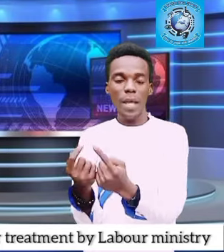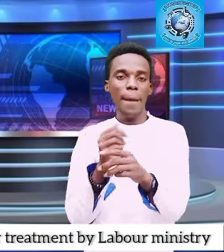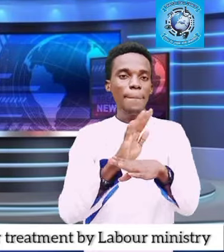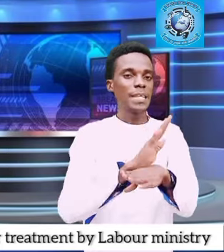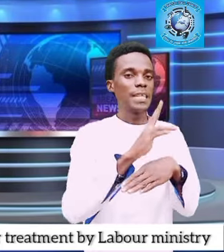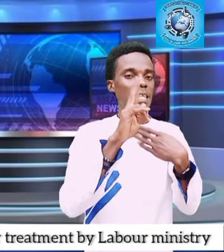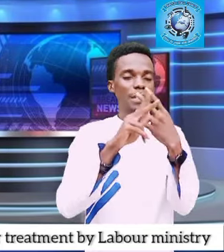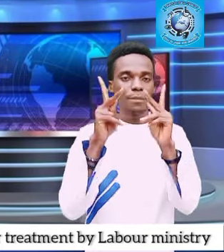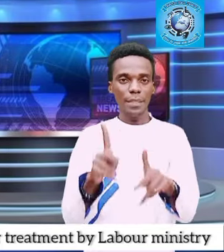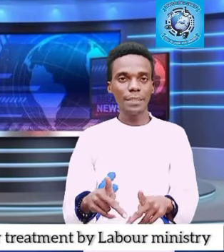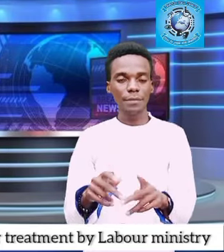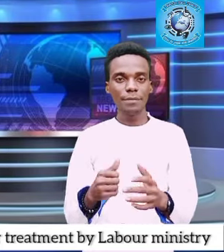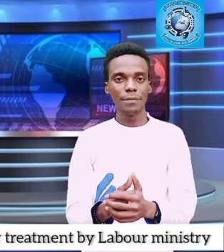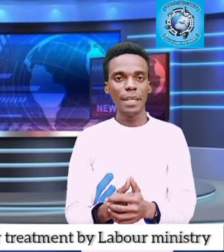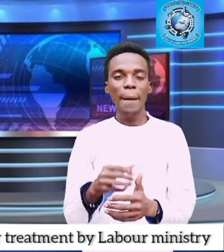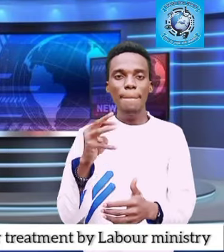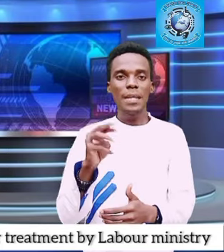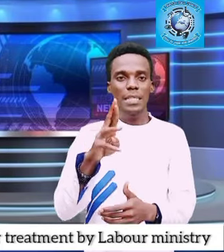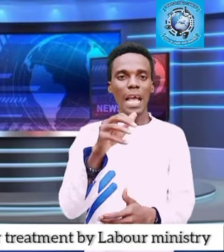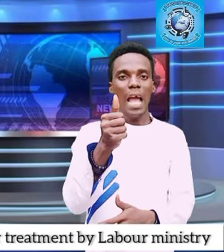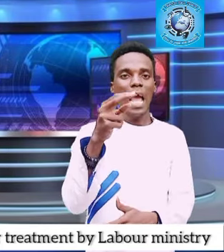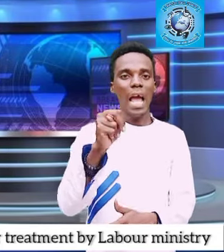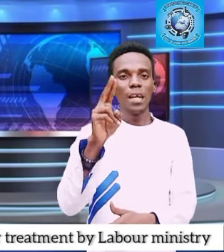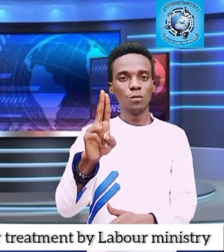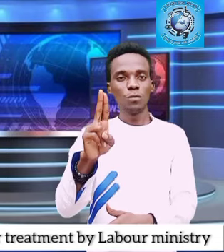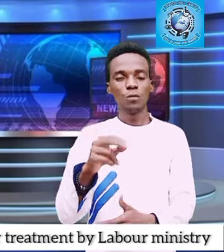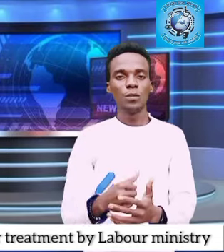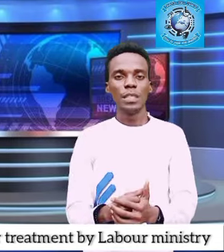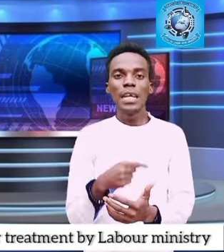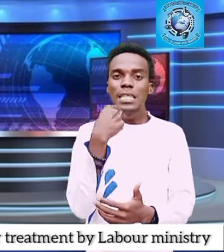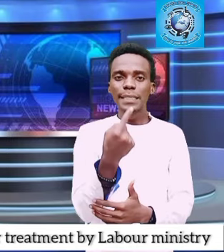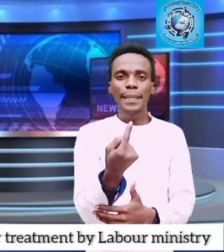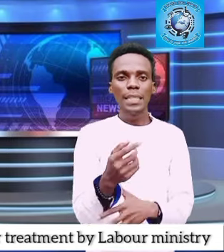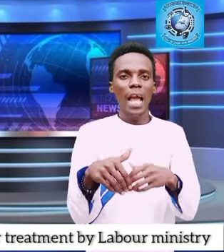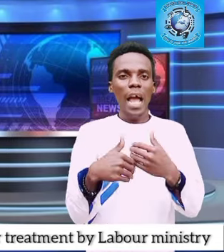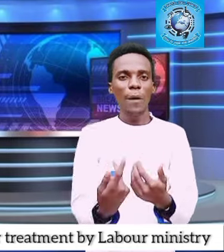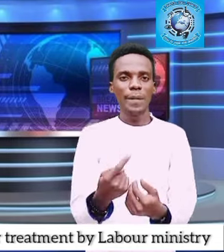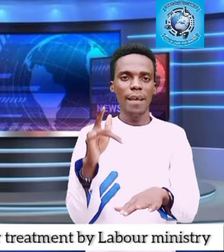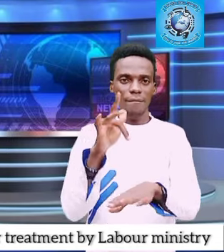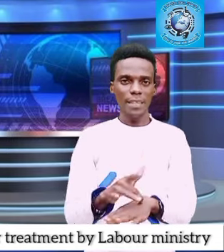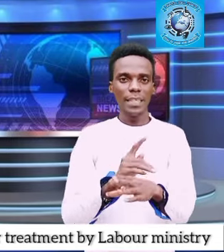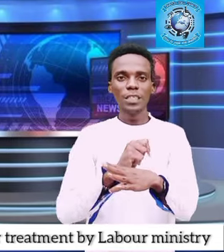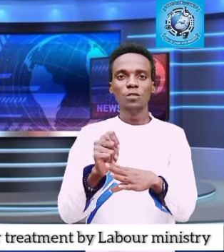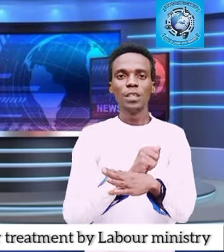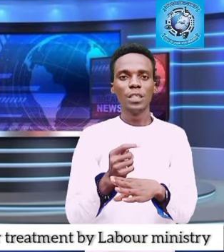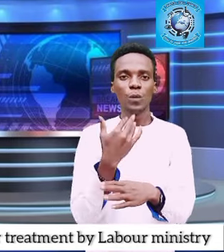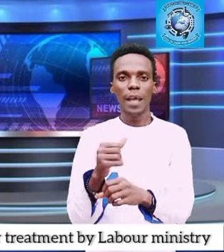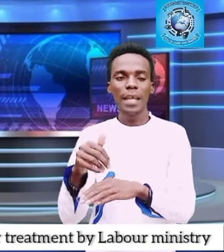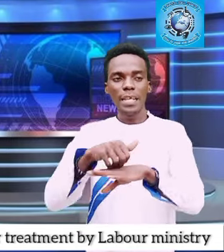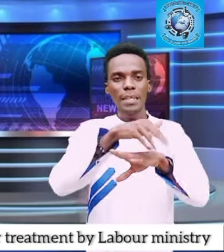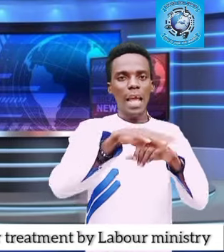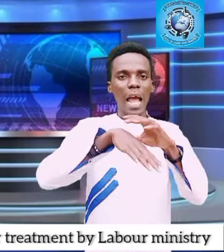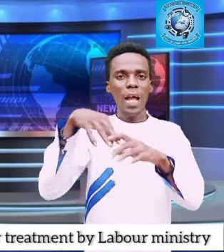vocational facilitator and activist, Mr. Anoluwapo Isaac, disclosed how the affected trainees were turned out of